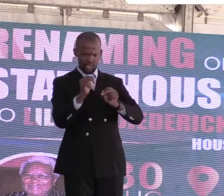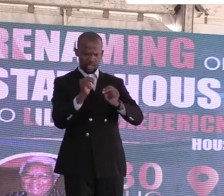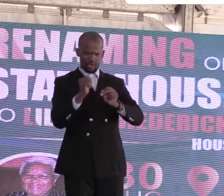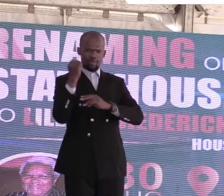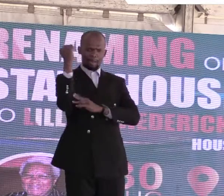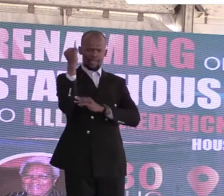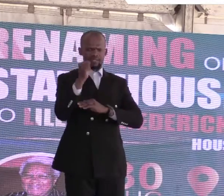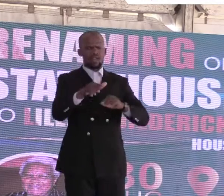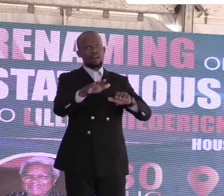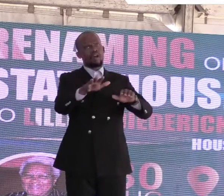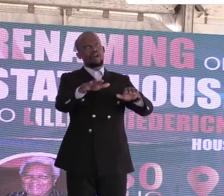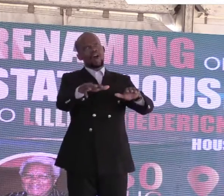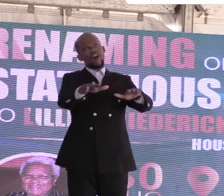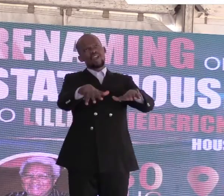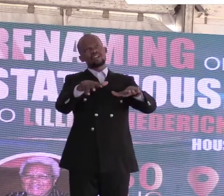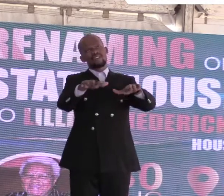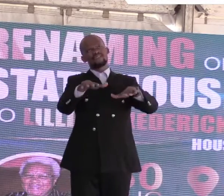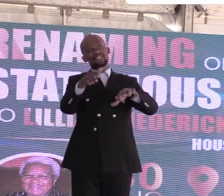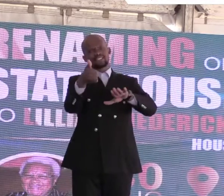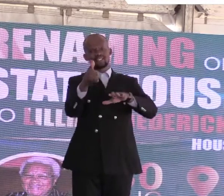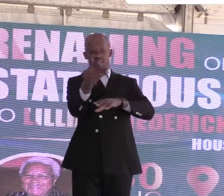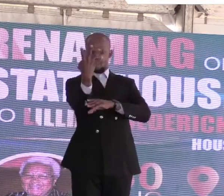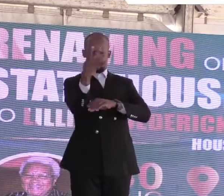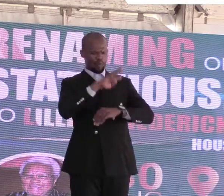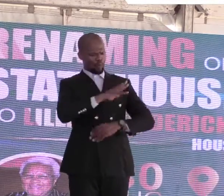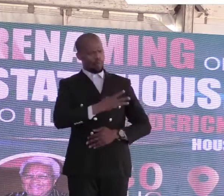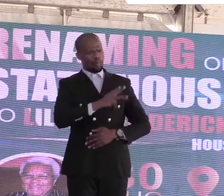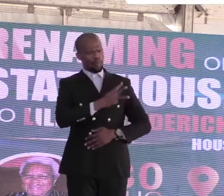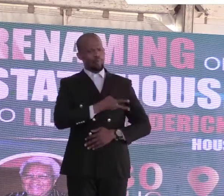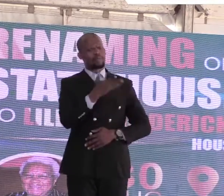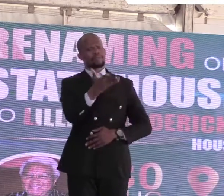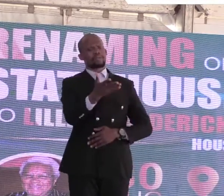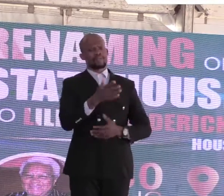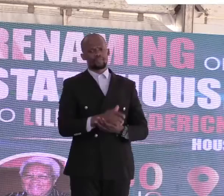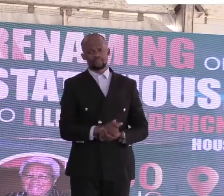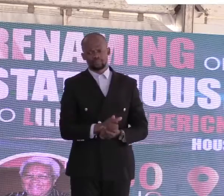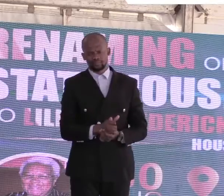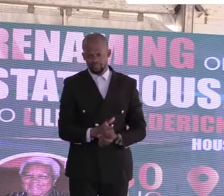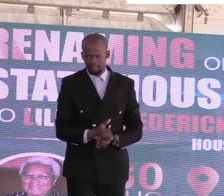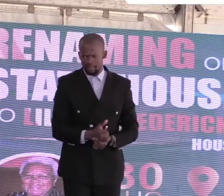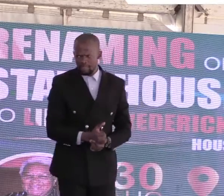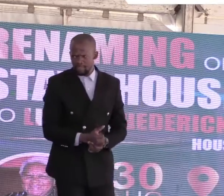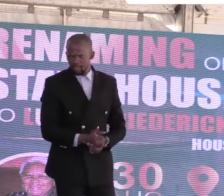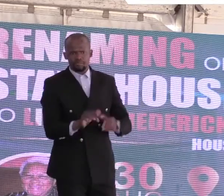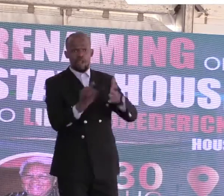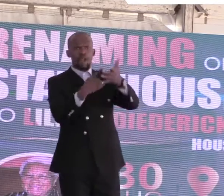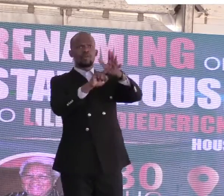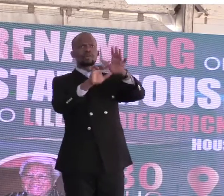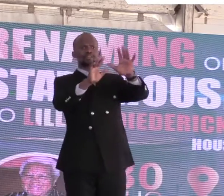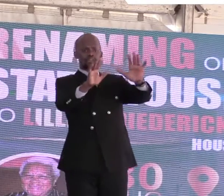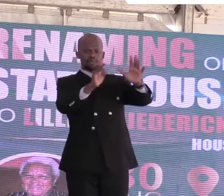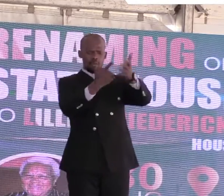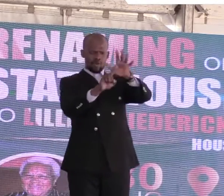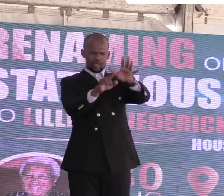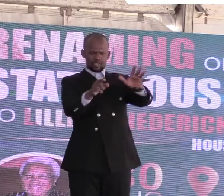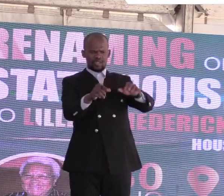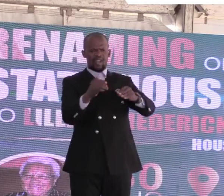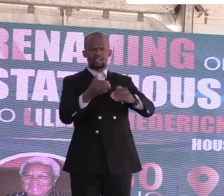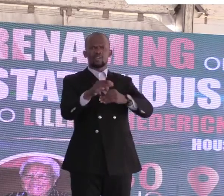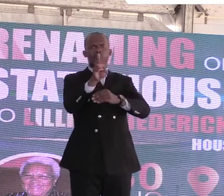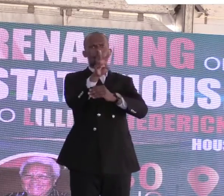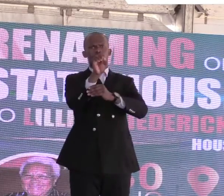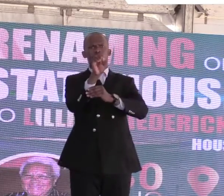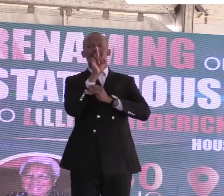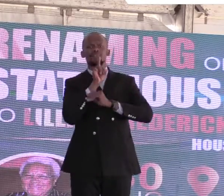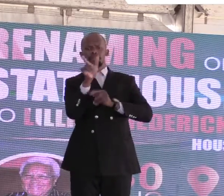in 1956, there's 4 women. 4 women are shown out of the more than 20,000 that were